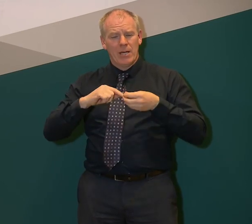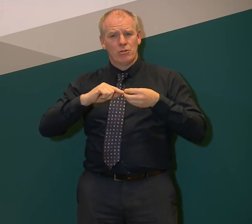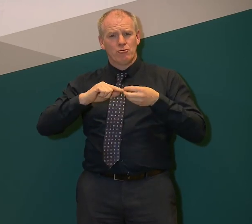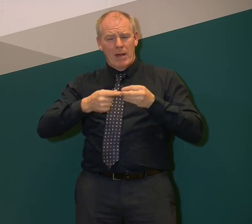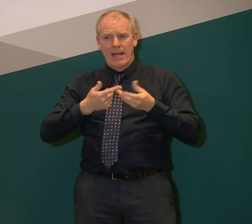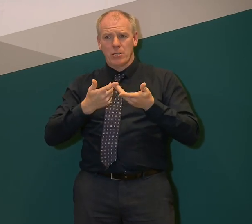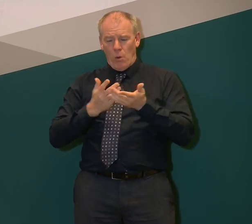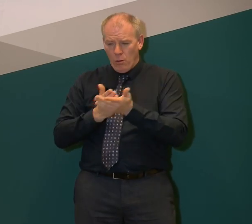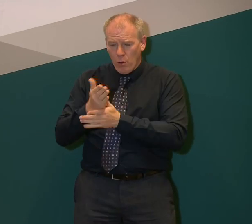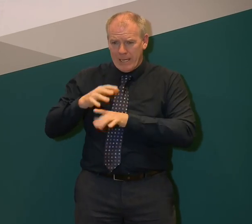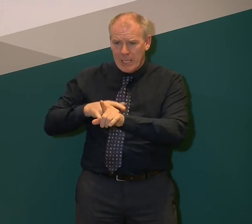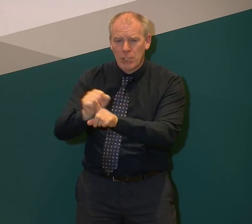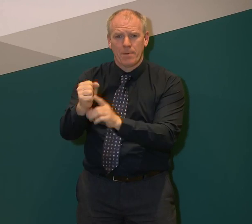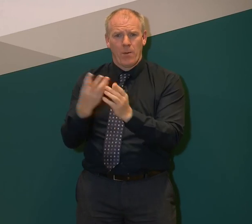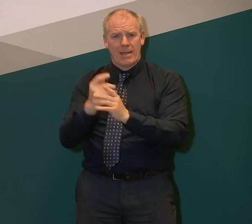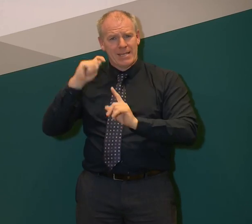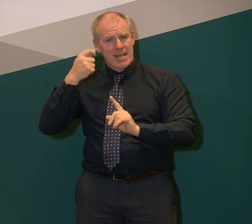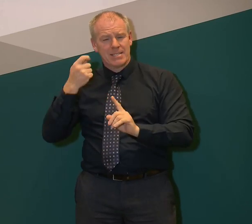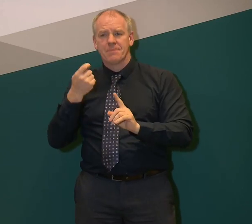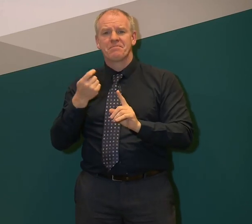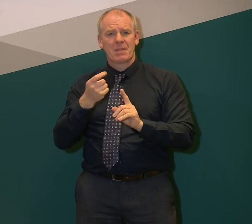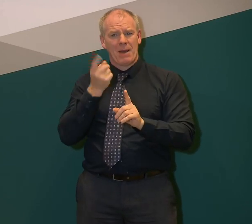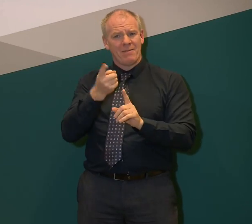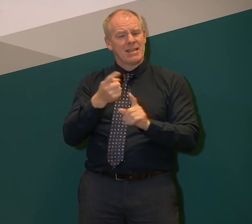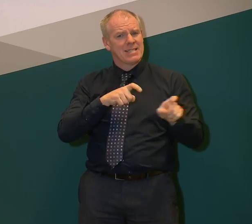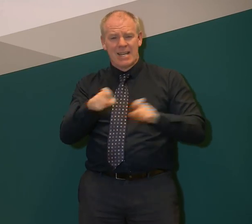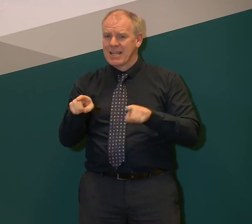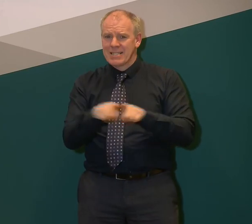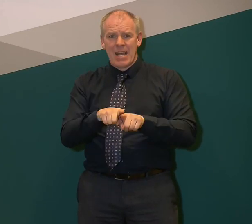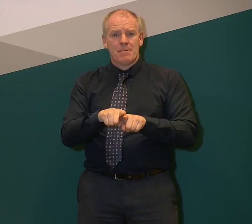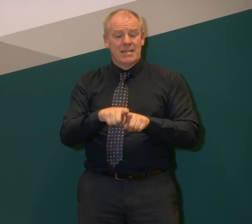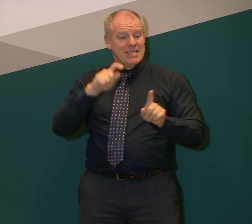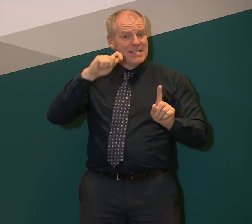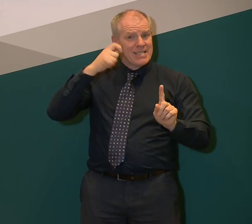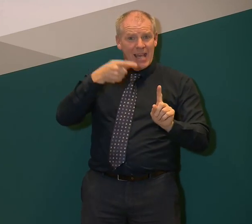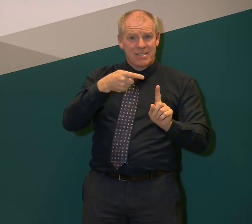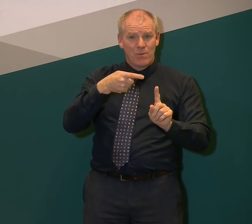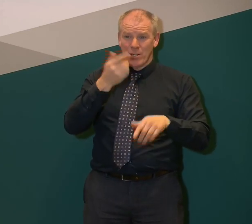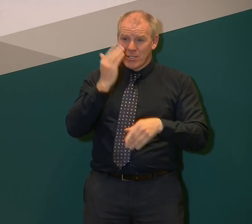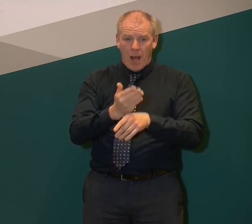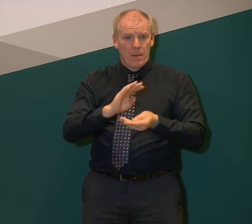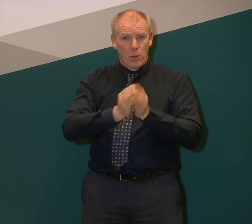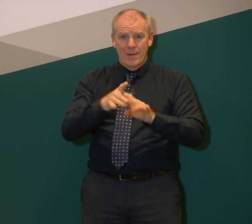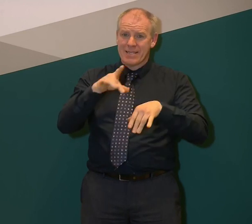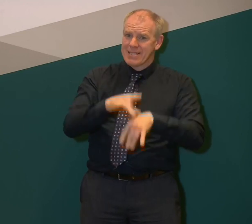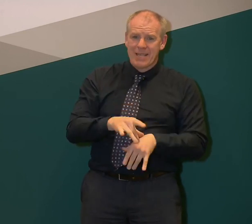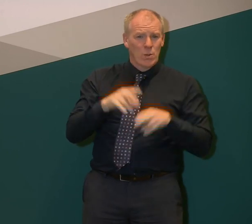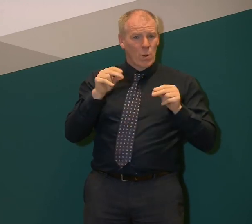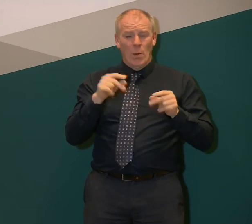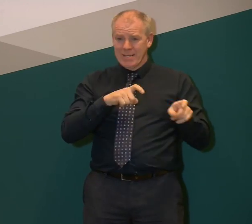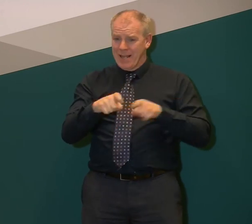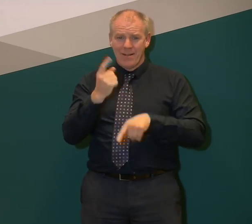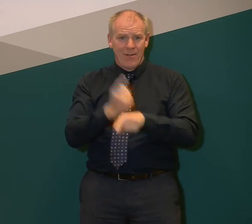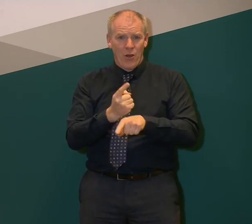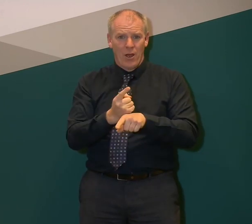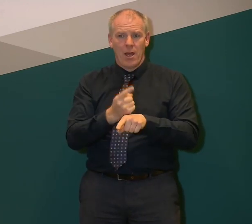we face, but the advice remains the same. That's how they can play their part. The test itself does not make a difference to their clinical status, no difference.